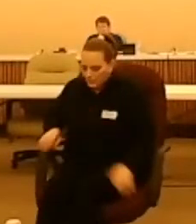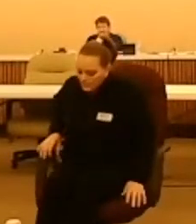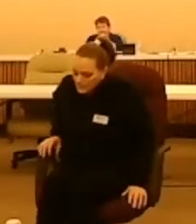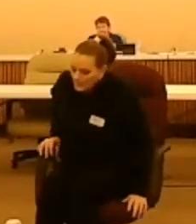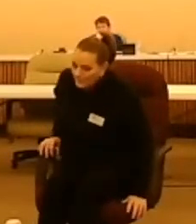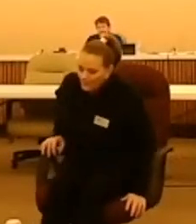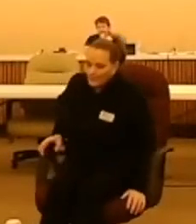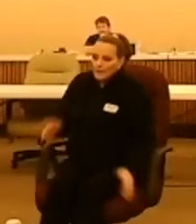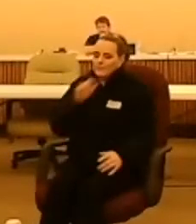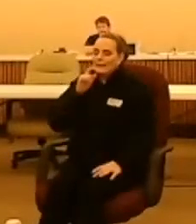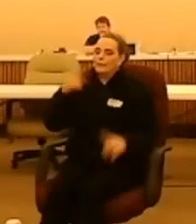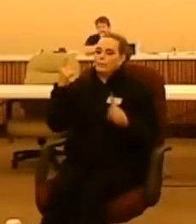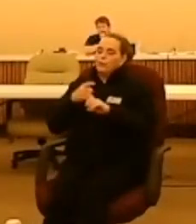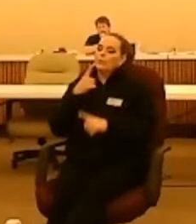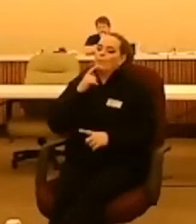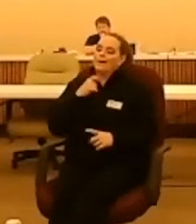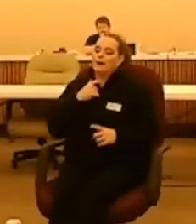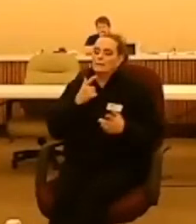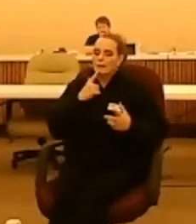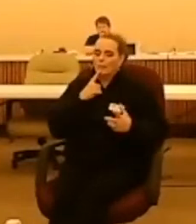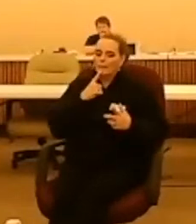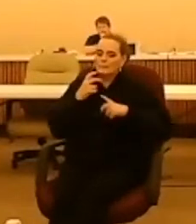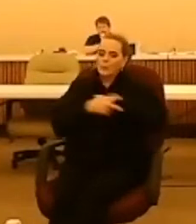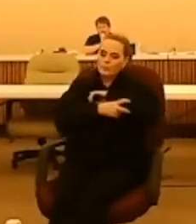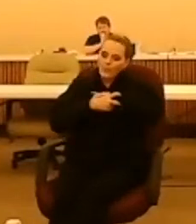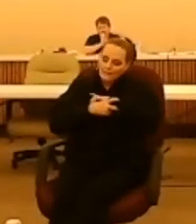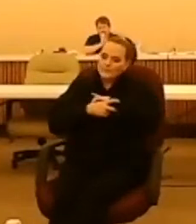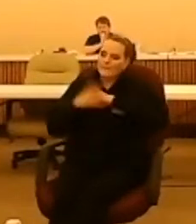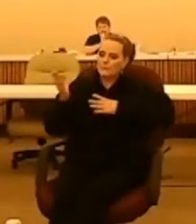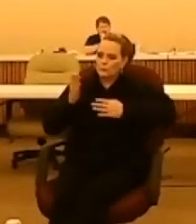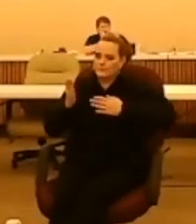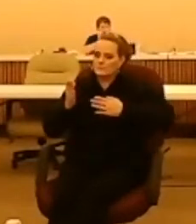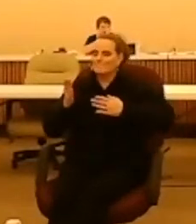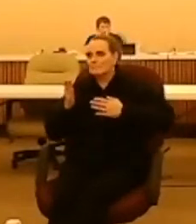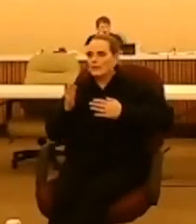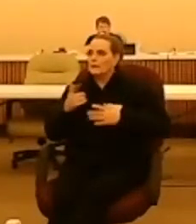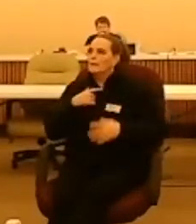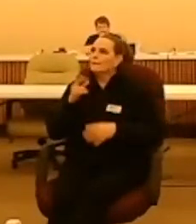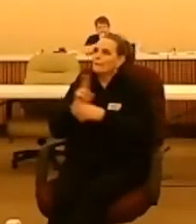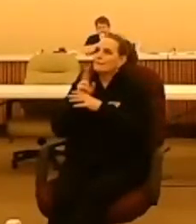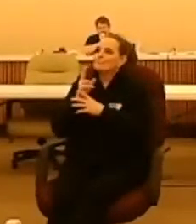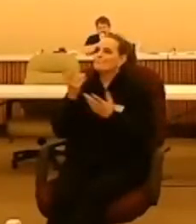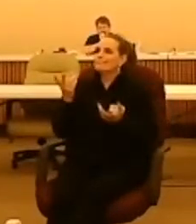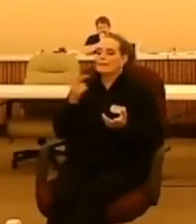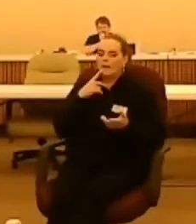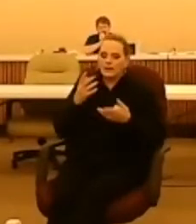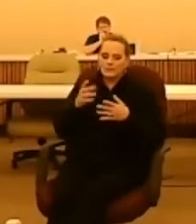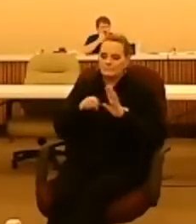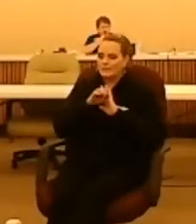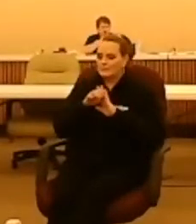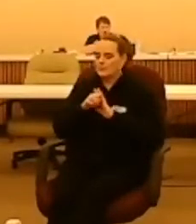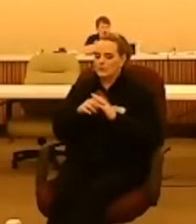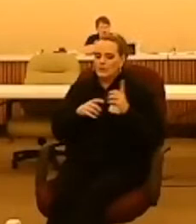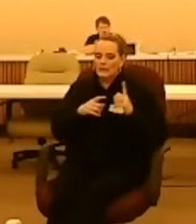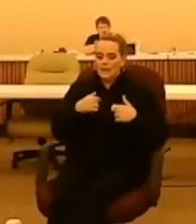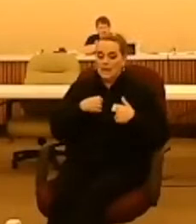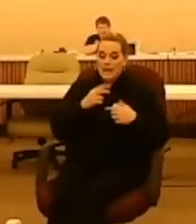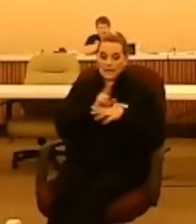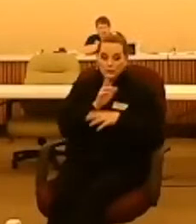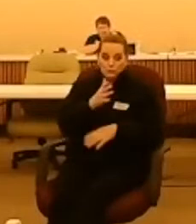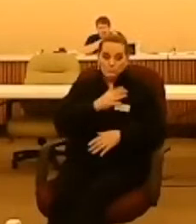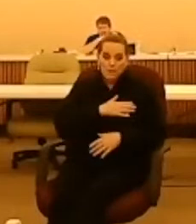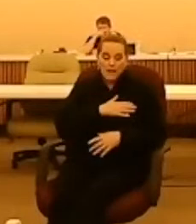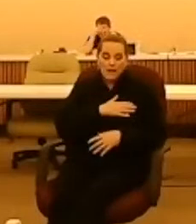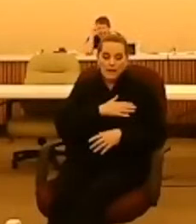criminal theft of services, for instance. Okay, and I'll use an example, right? I use my